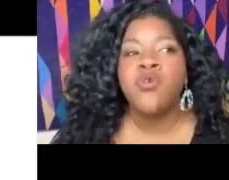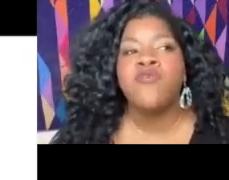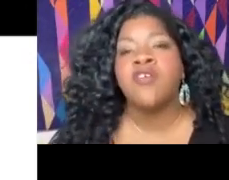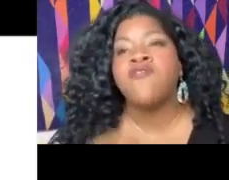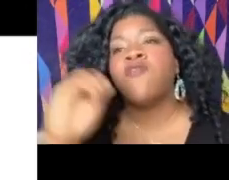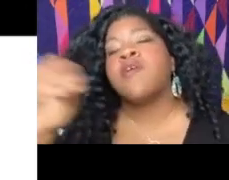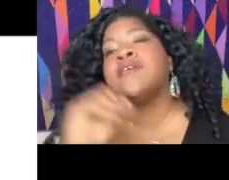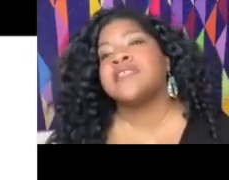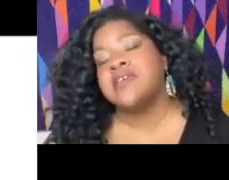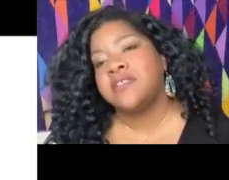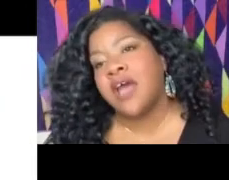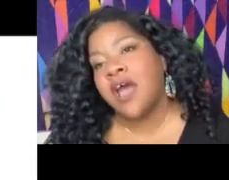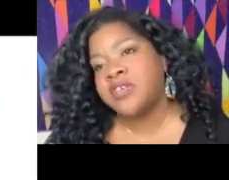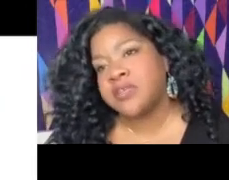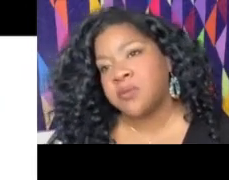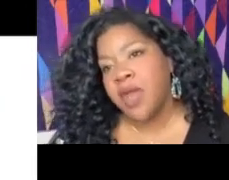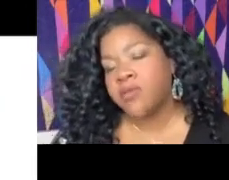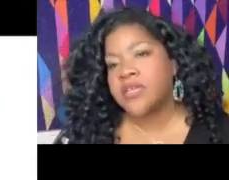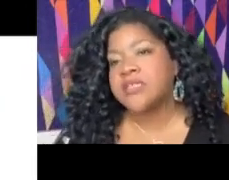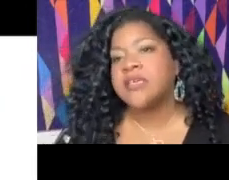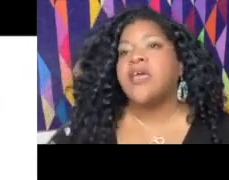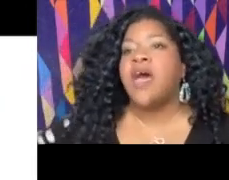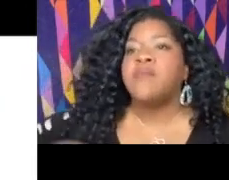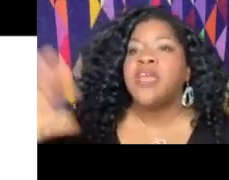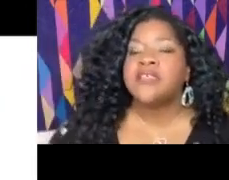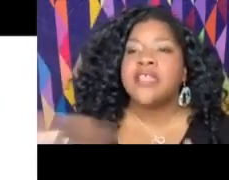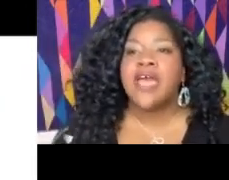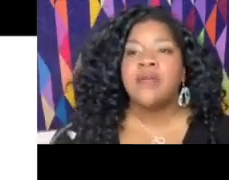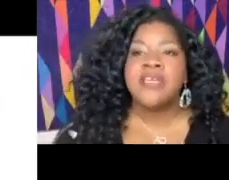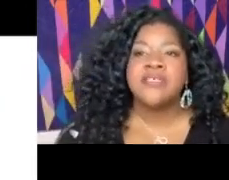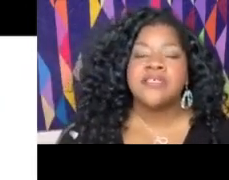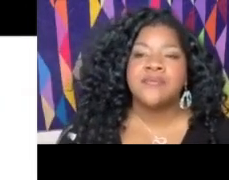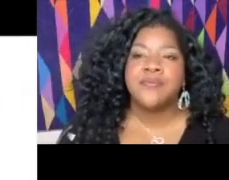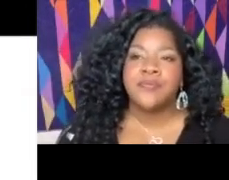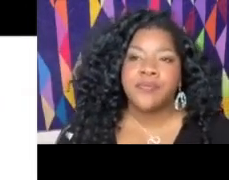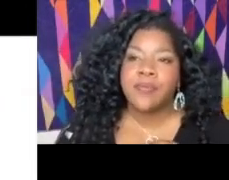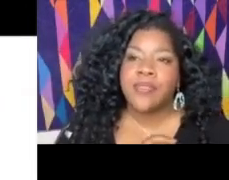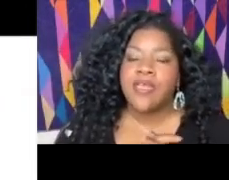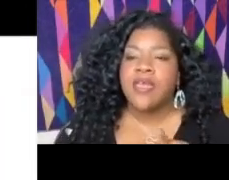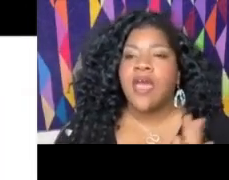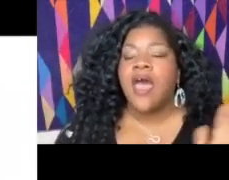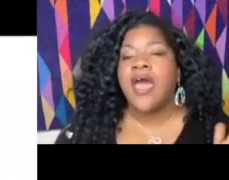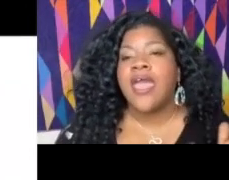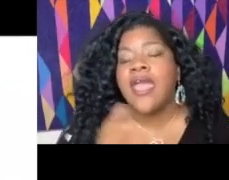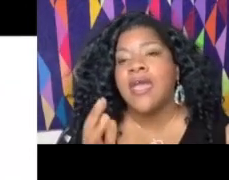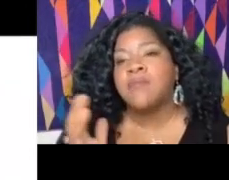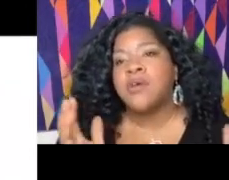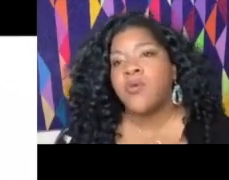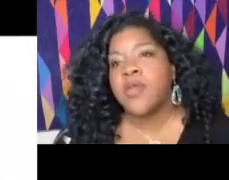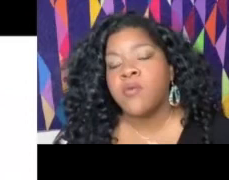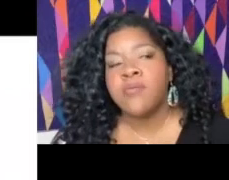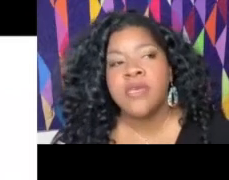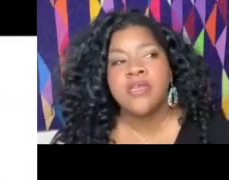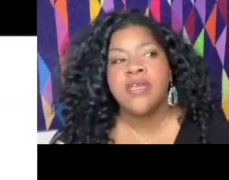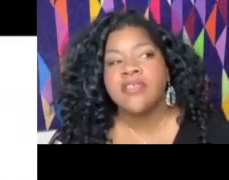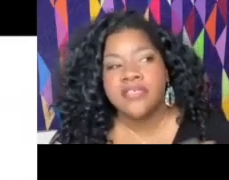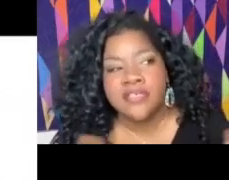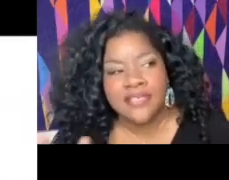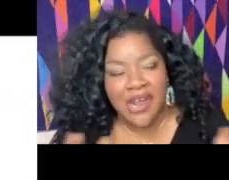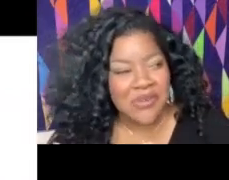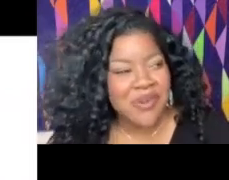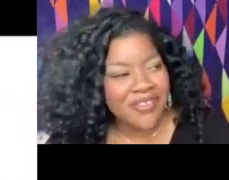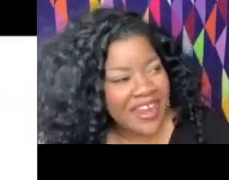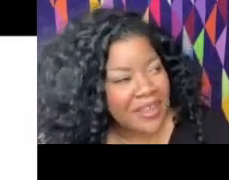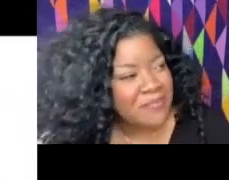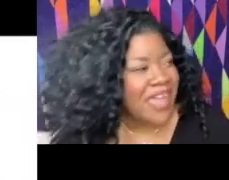by moving force into objects around us. Next slide, please. I am a queer woman, and this